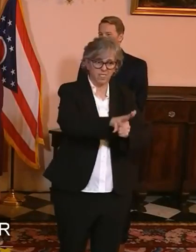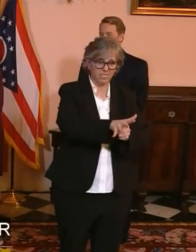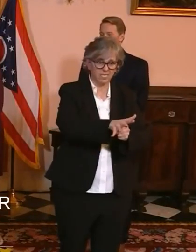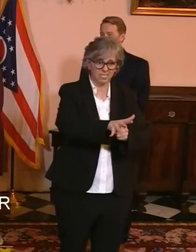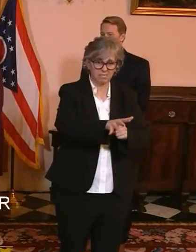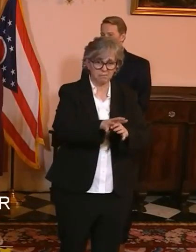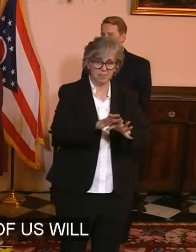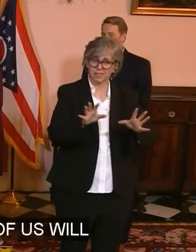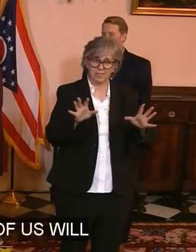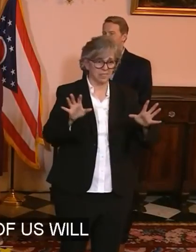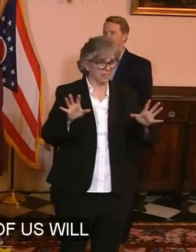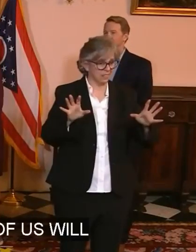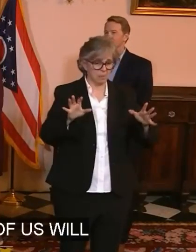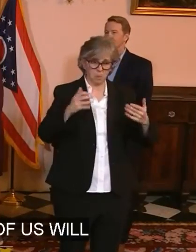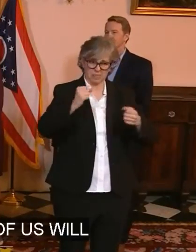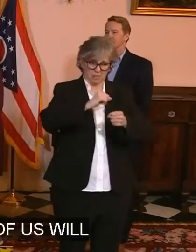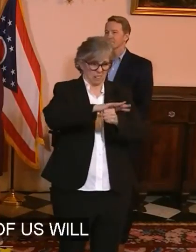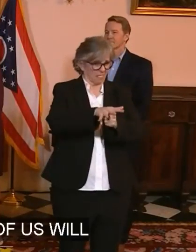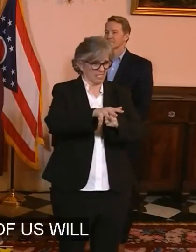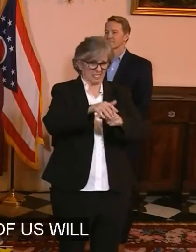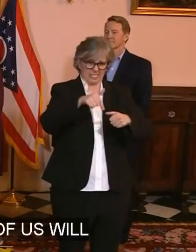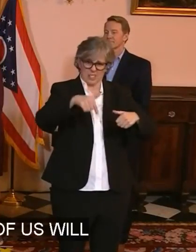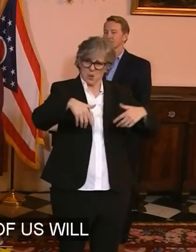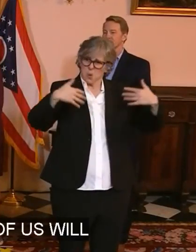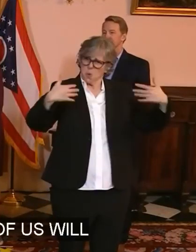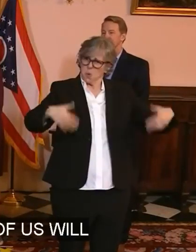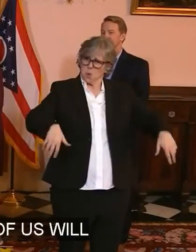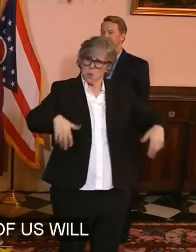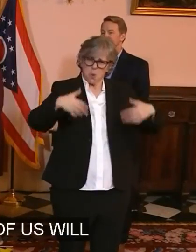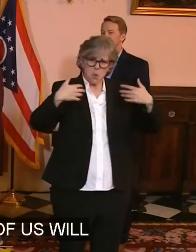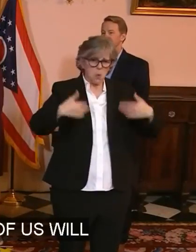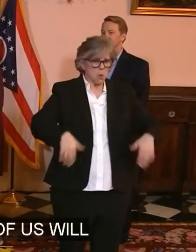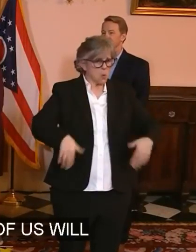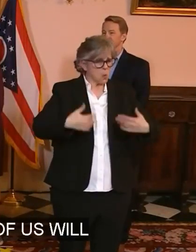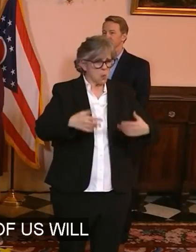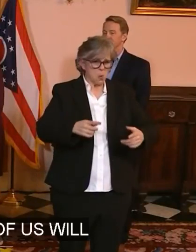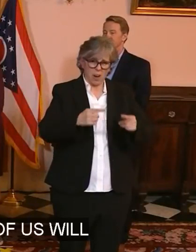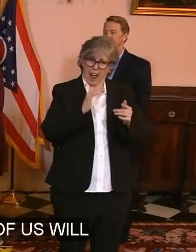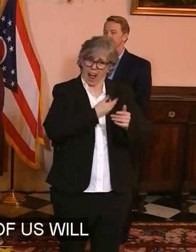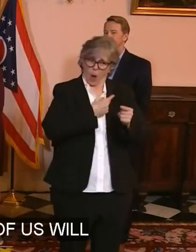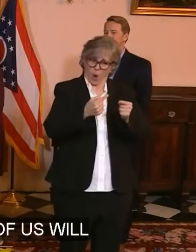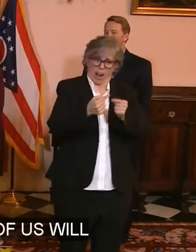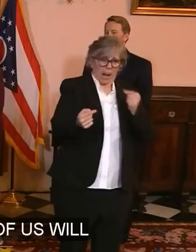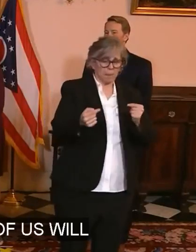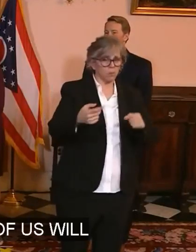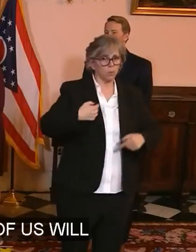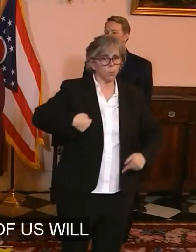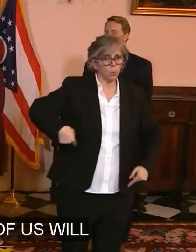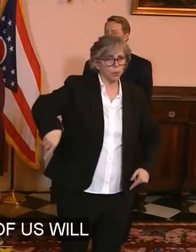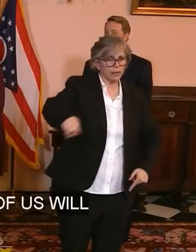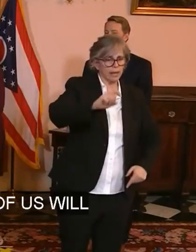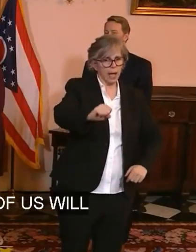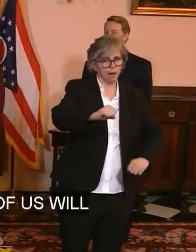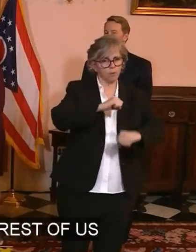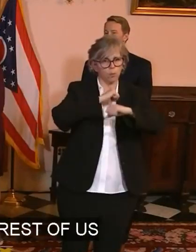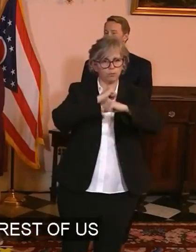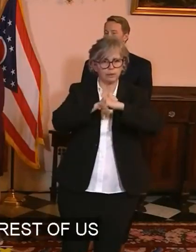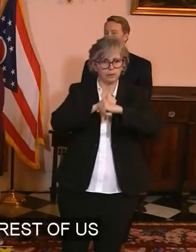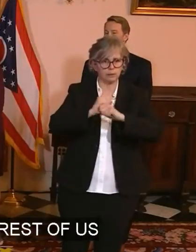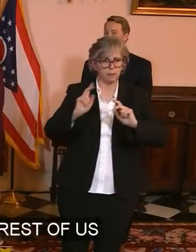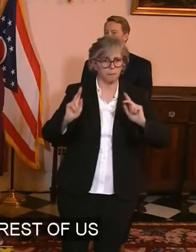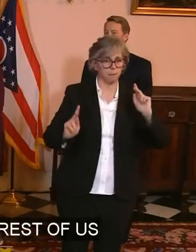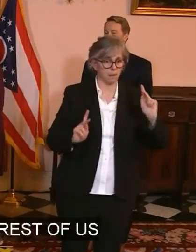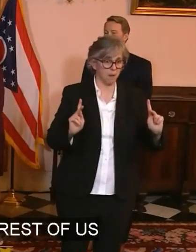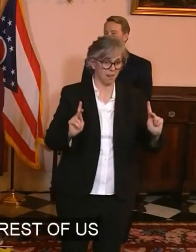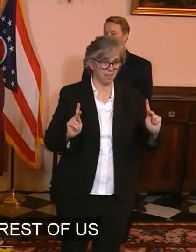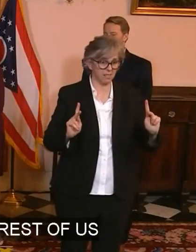and the other 20% of us, everything the rest of us do is to protect the most vulnerable and help our healthcare system prioritize